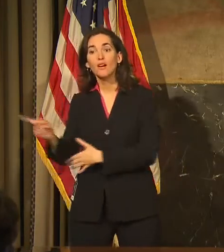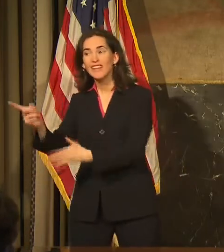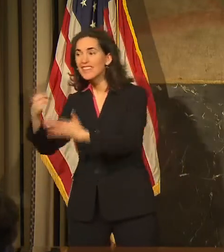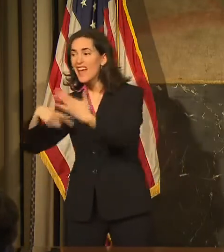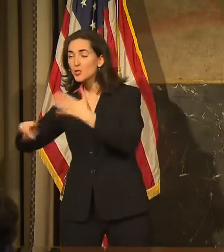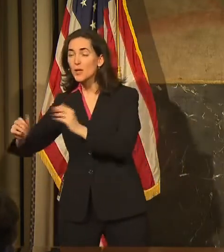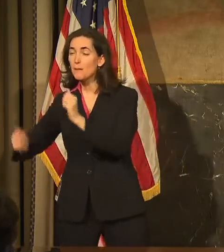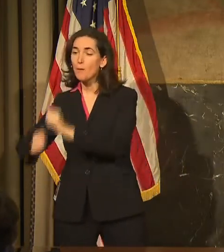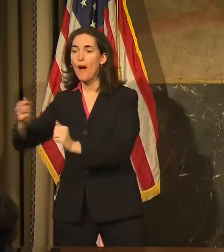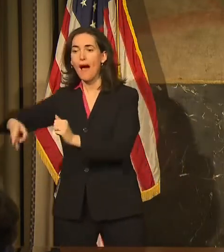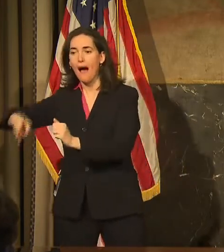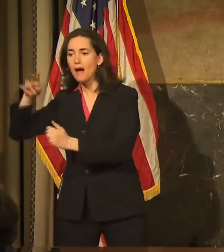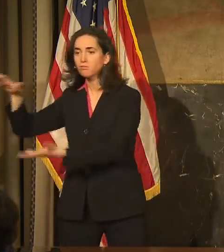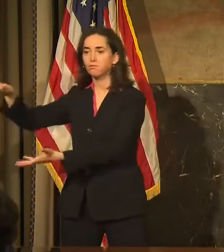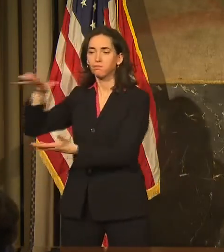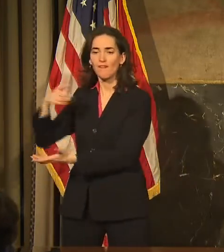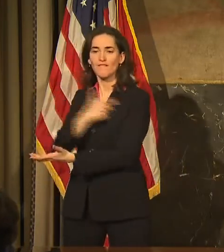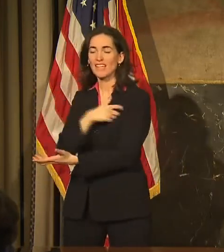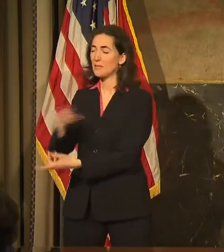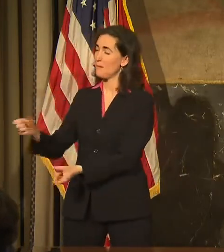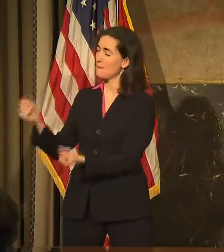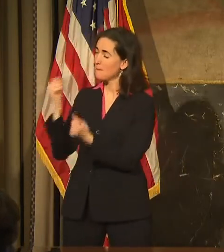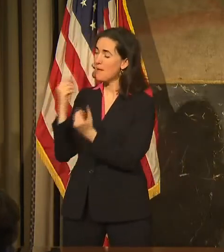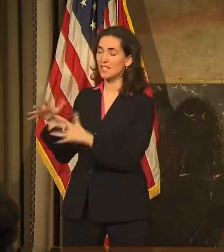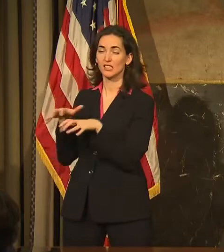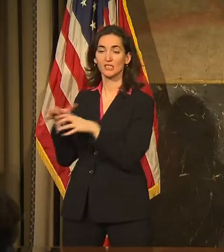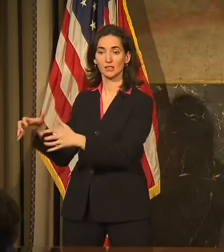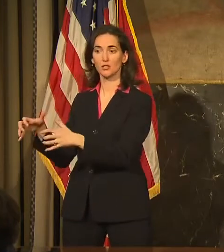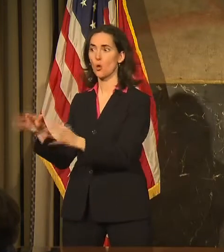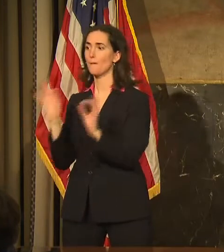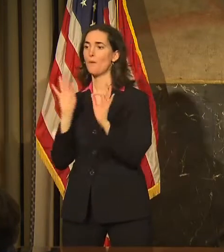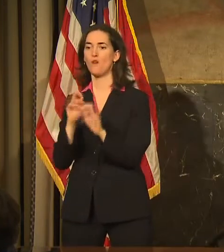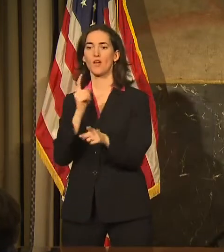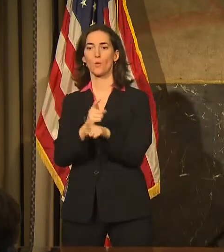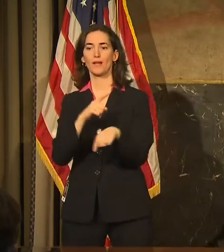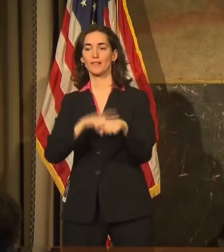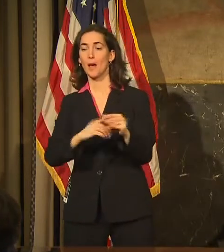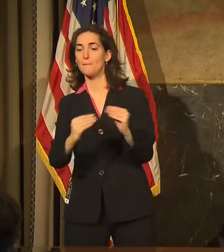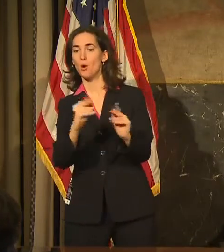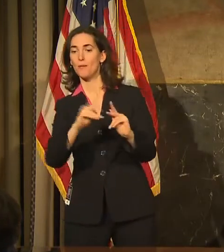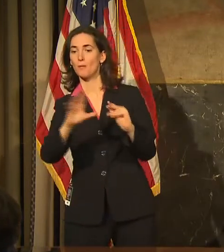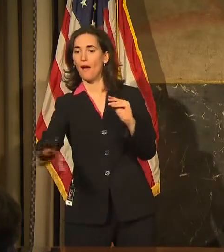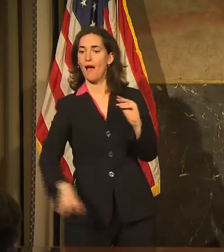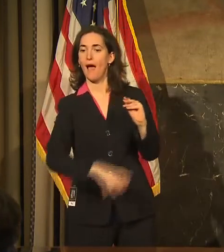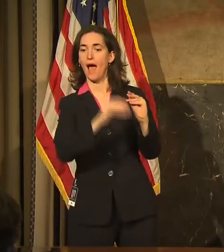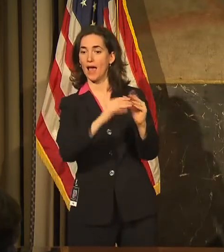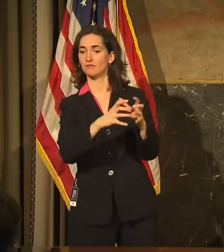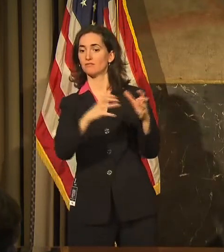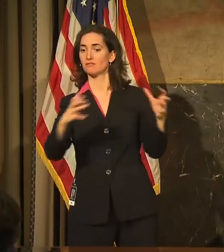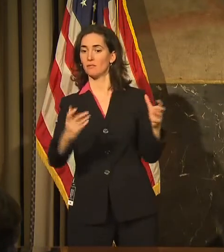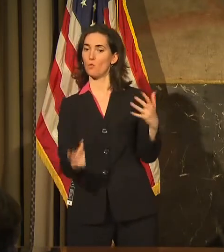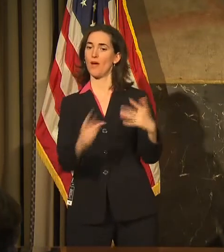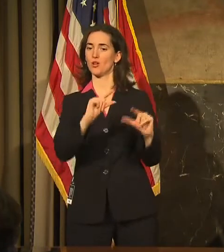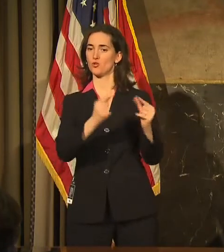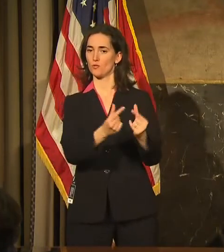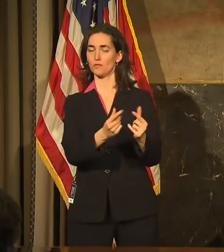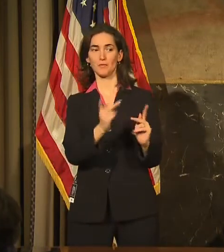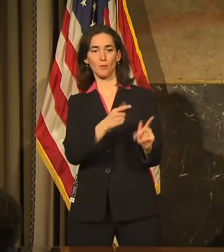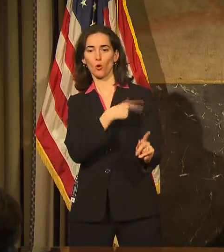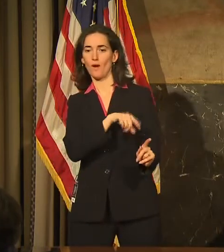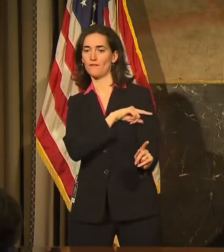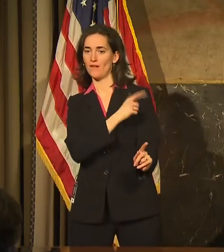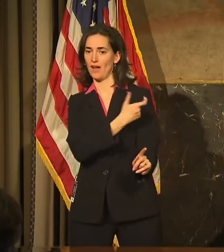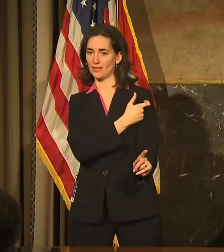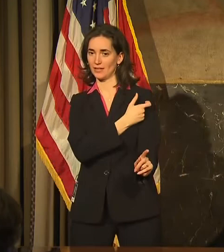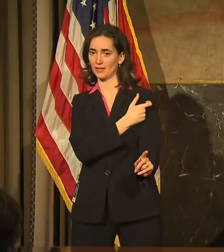ever had before. And so from that perspective, it is exactly the right time to add in individuals to the next priority group. But